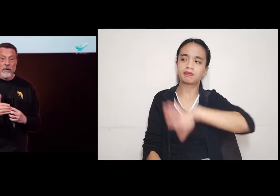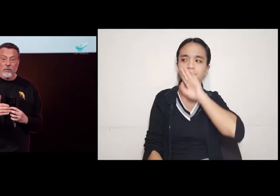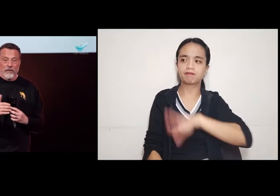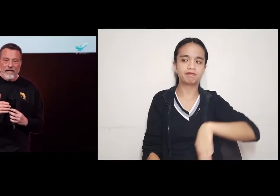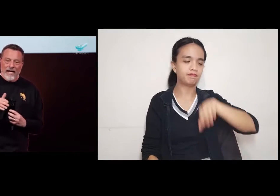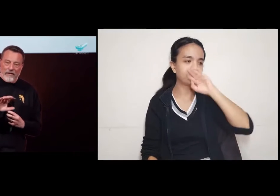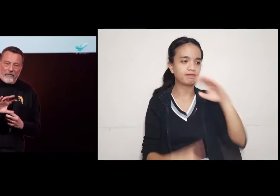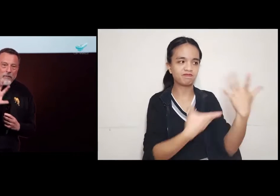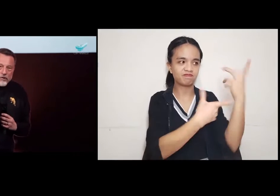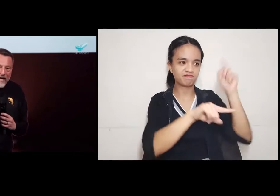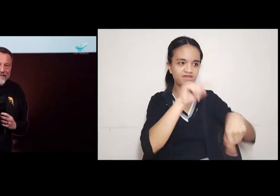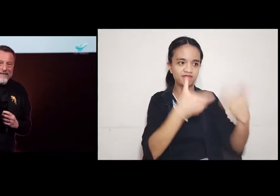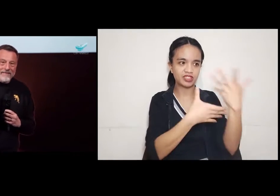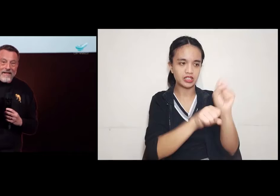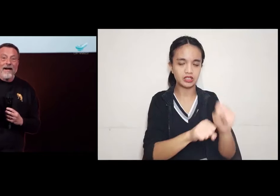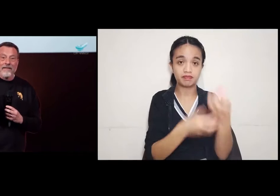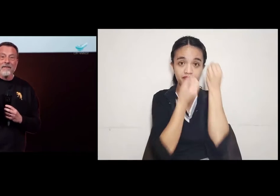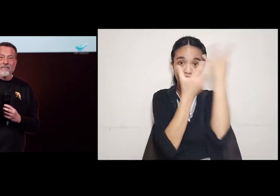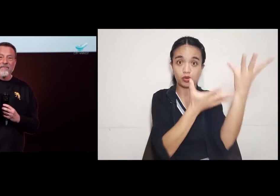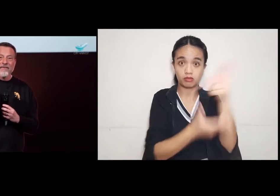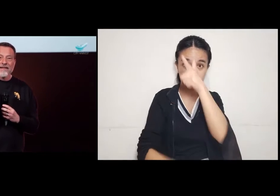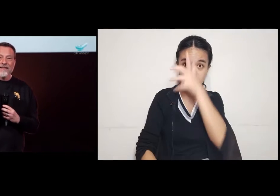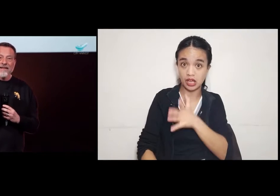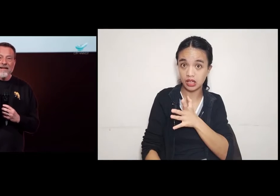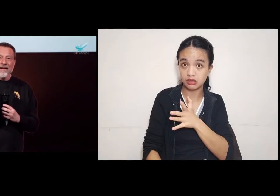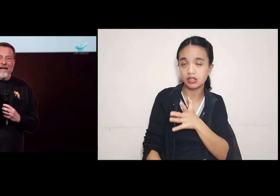prove to be trustworthy, that we project that on God.